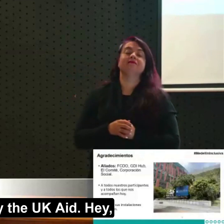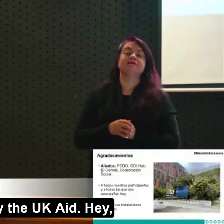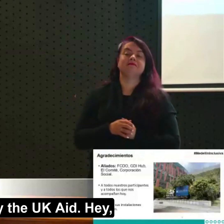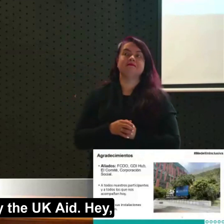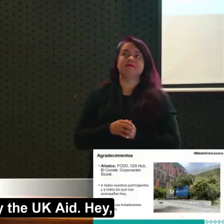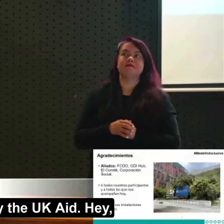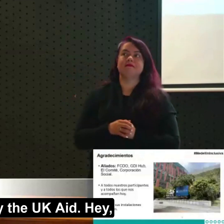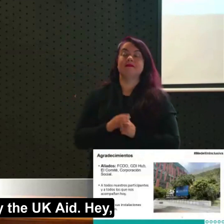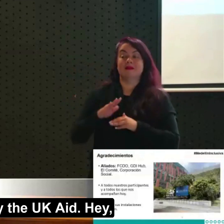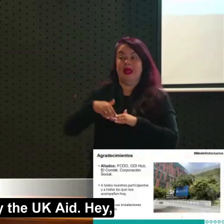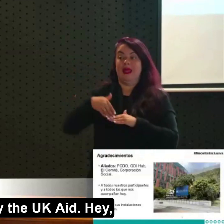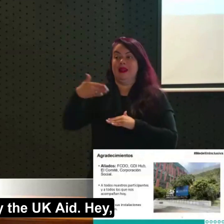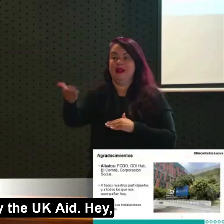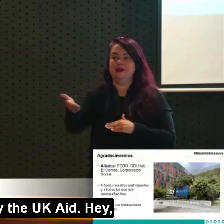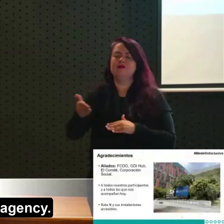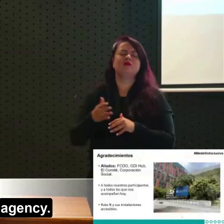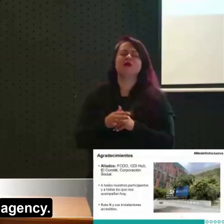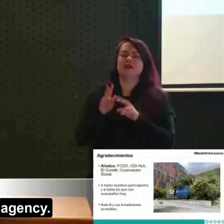aid